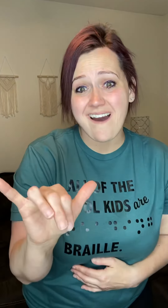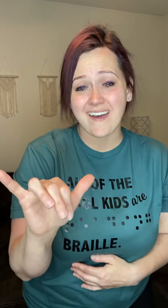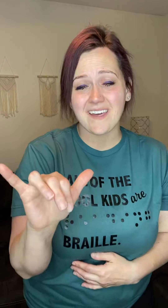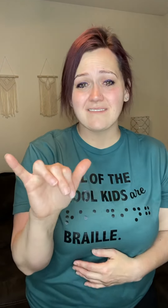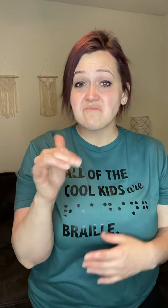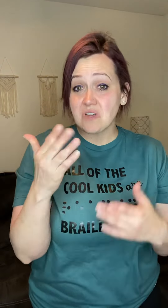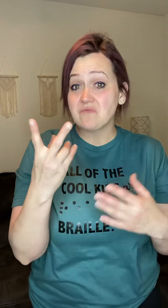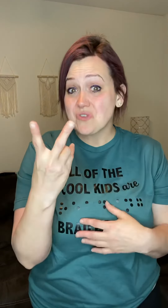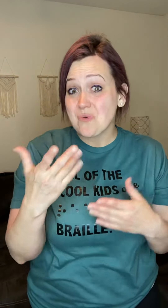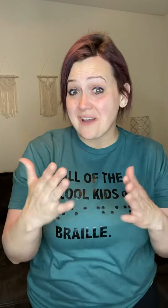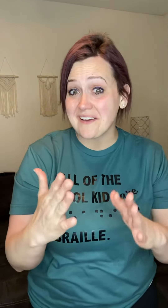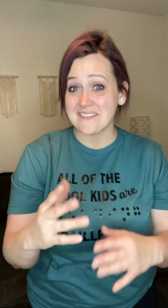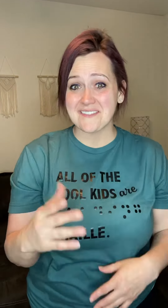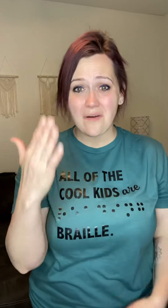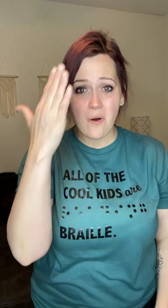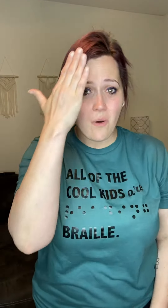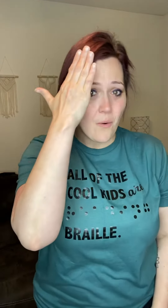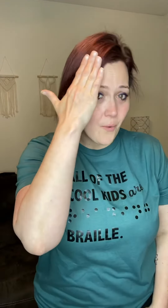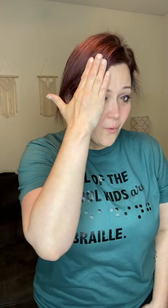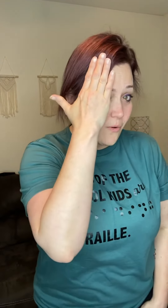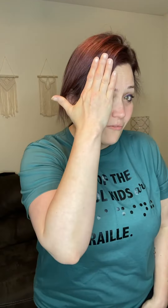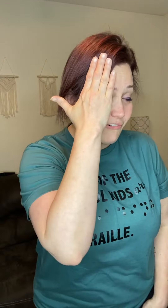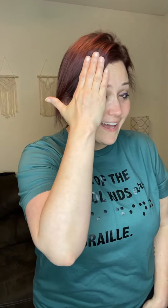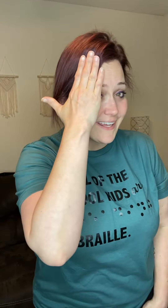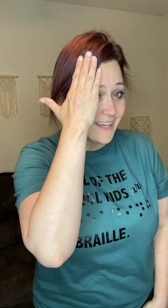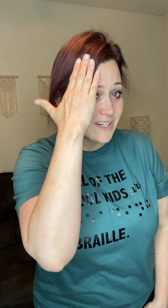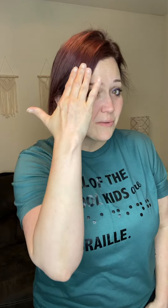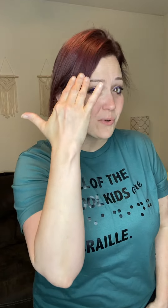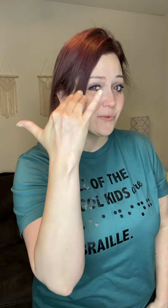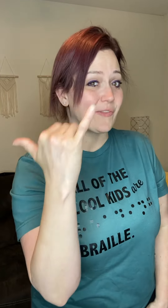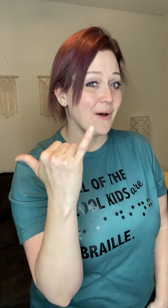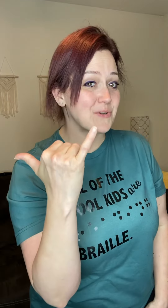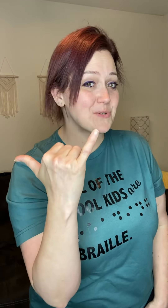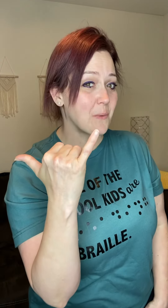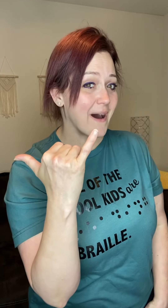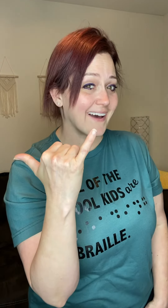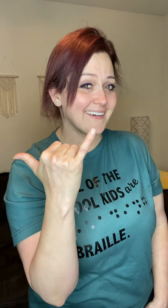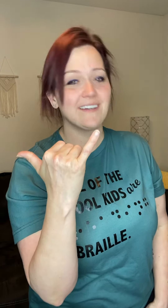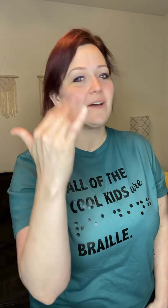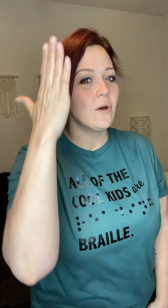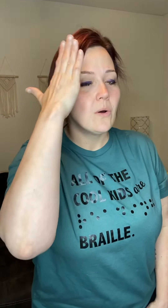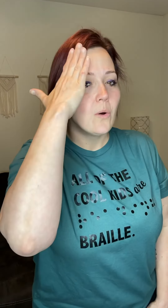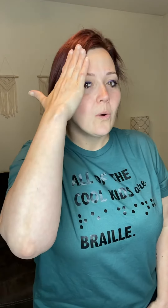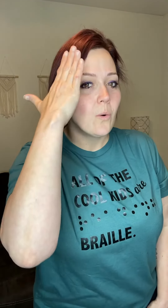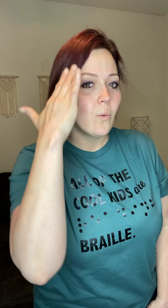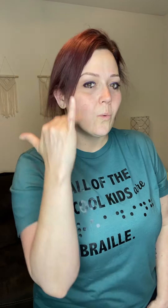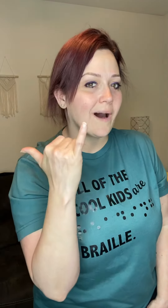Why? You have two ways. Flat hand pulled down to a Y.